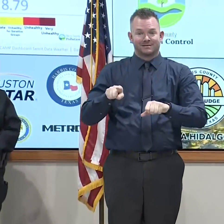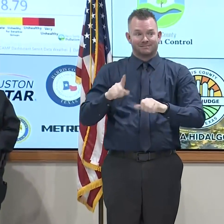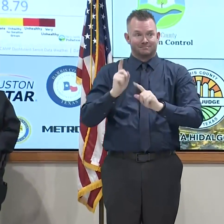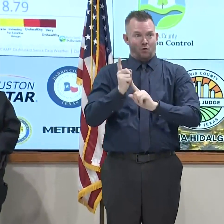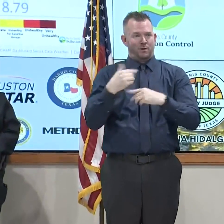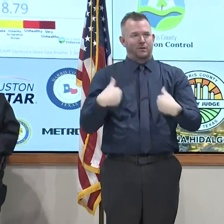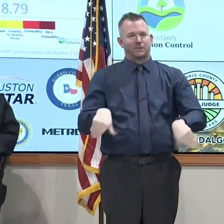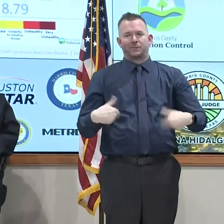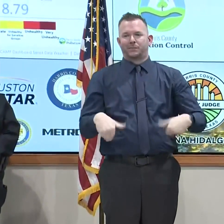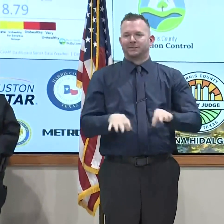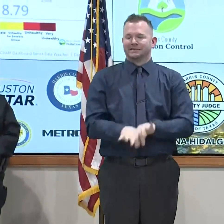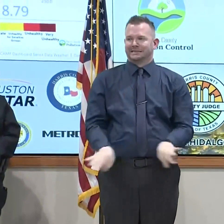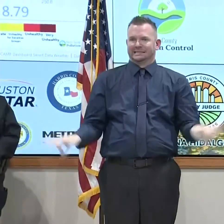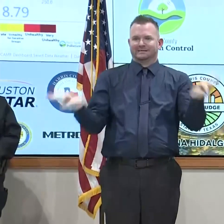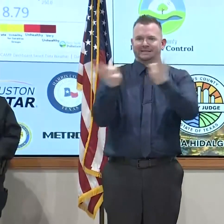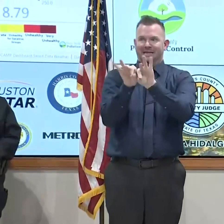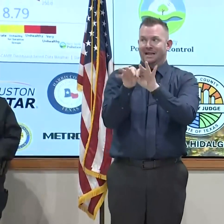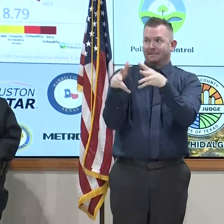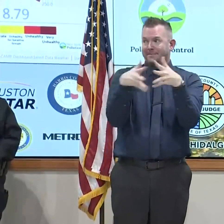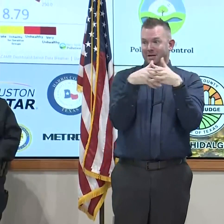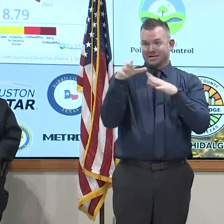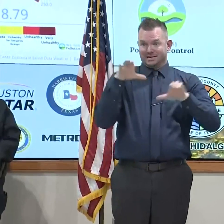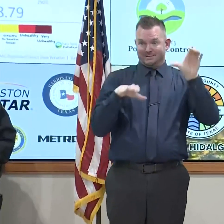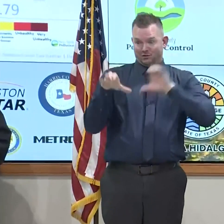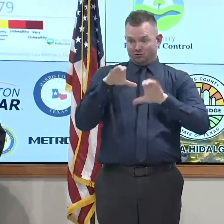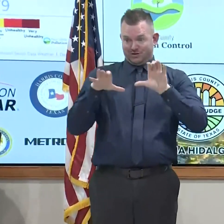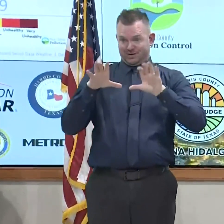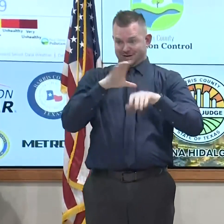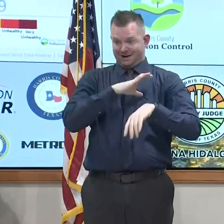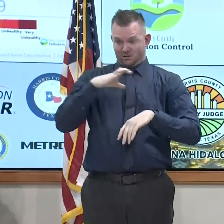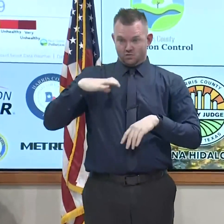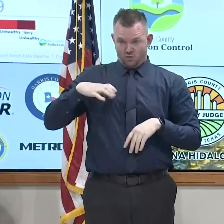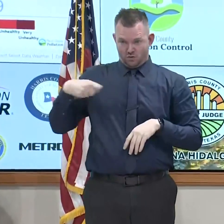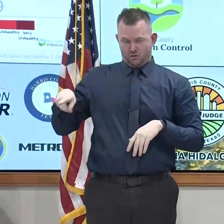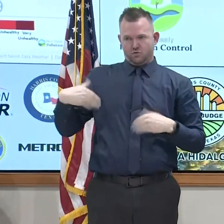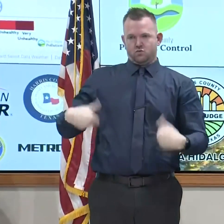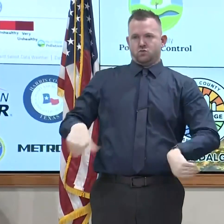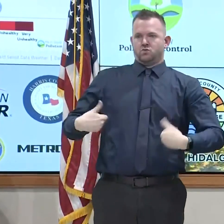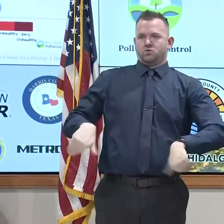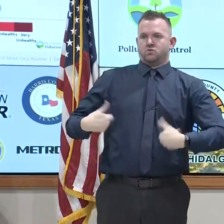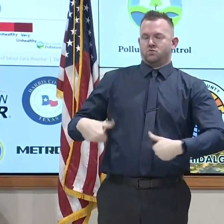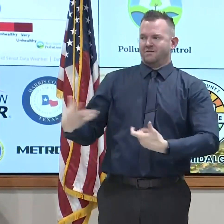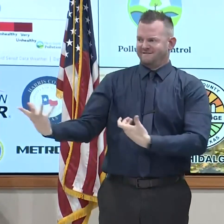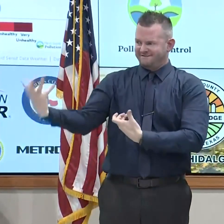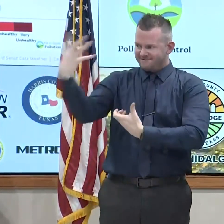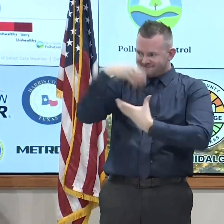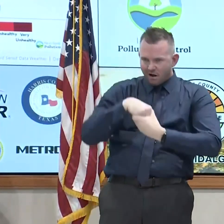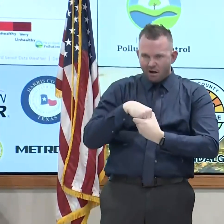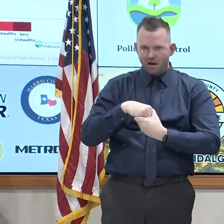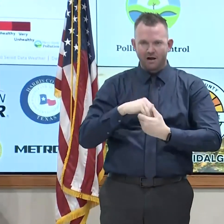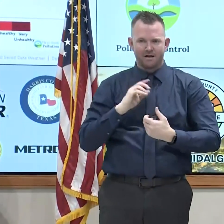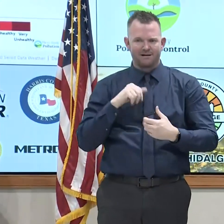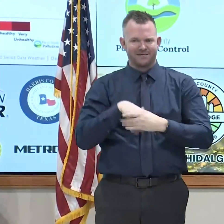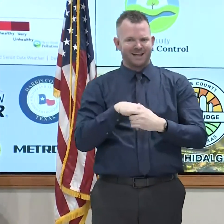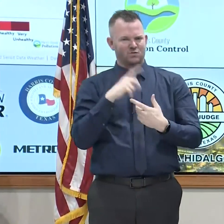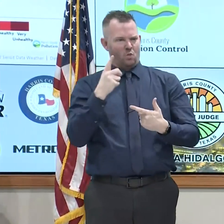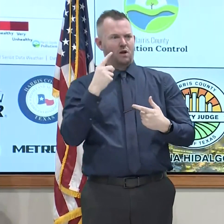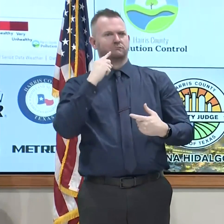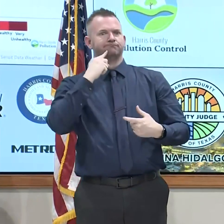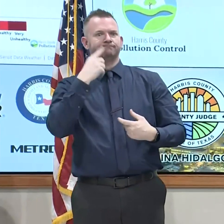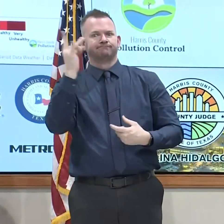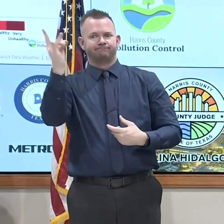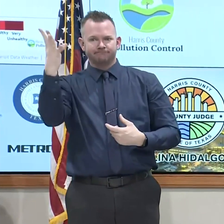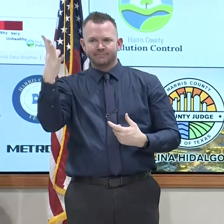American Chemistry Society has come to the table to address one of the most pressing environmental concerns